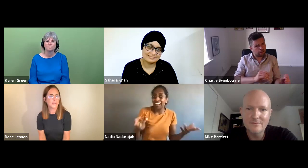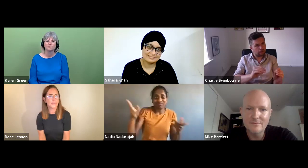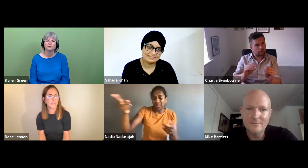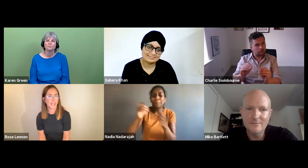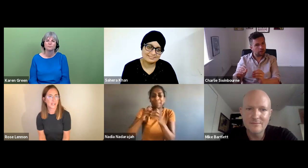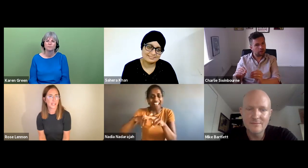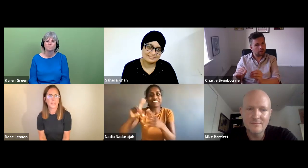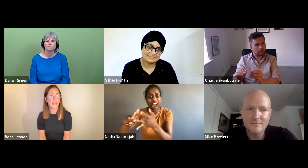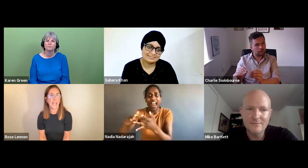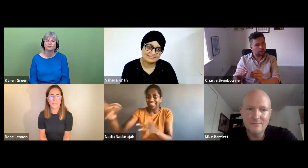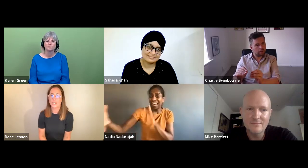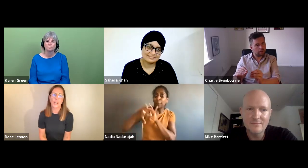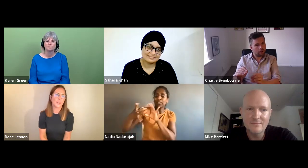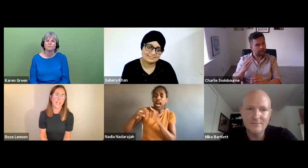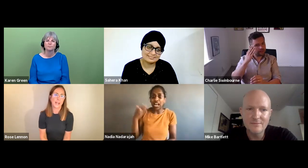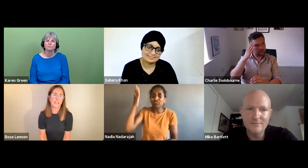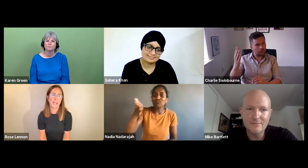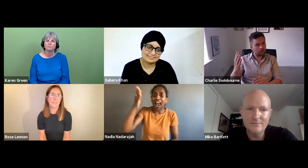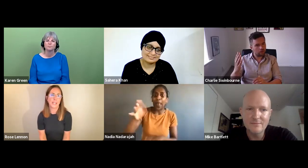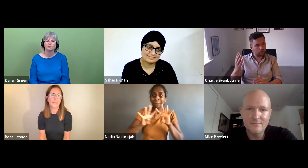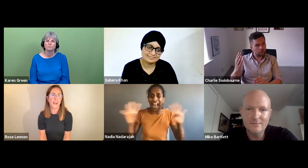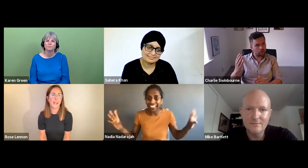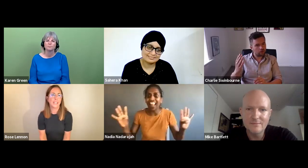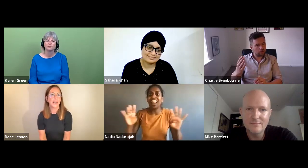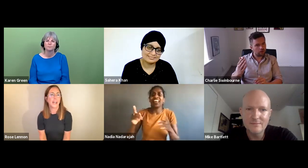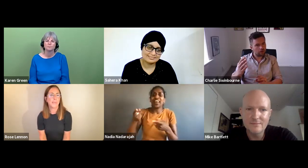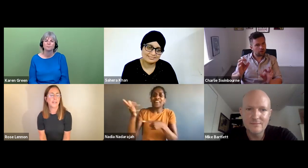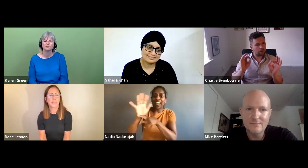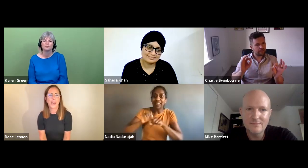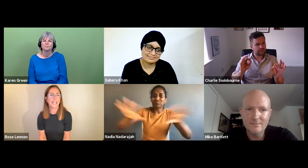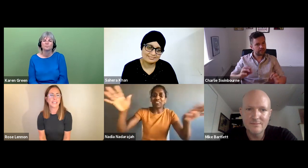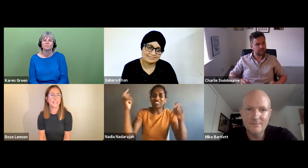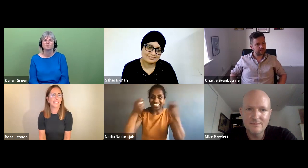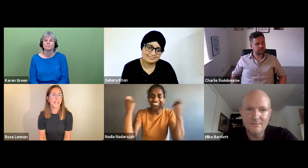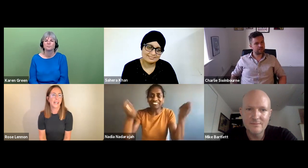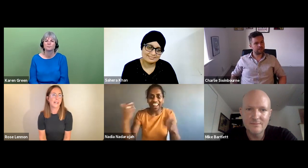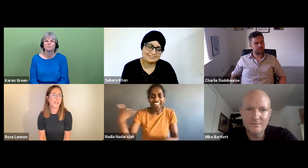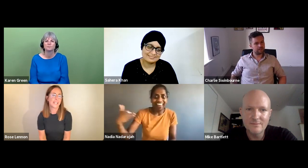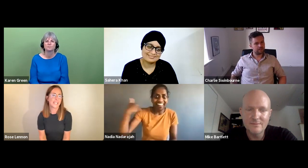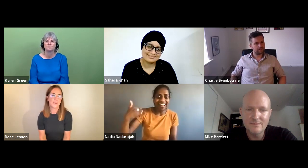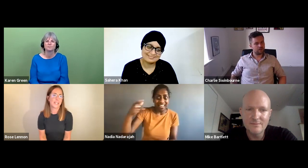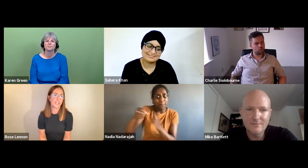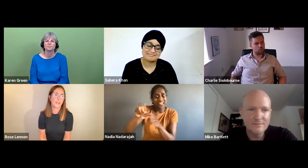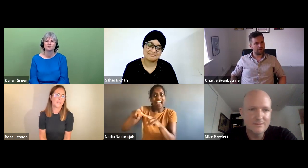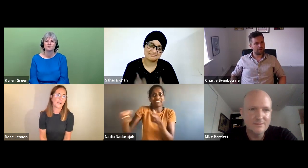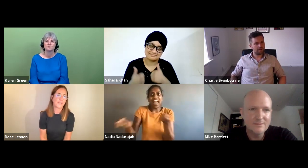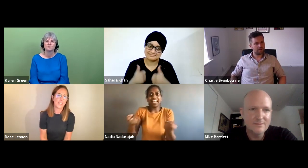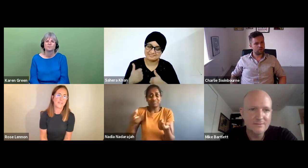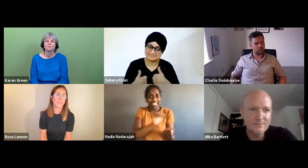own production. It was, yeah, but no, yeah, BFI. I ran a panel. It was shown at the film